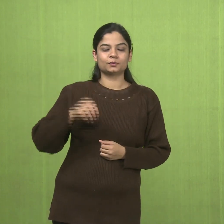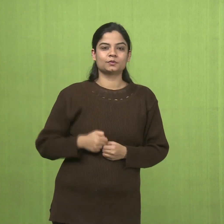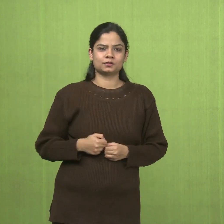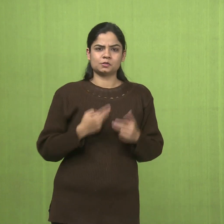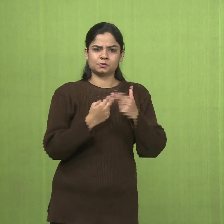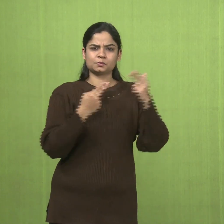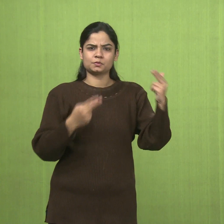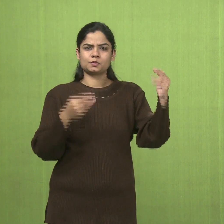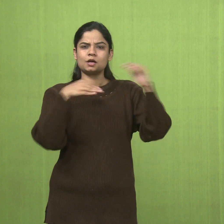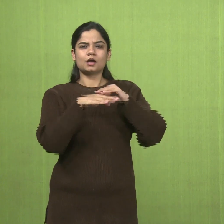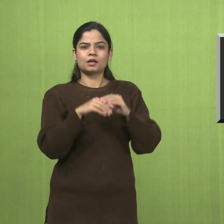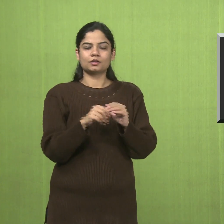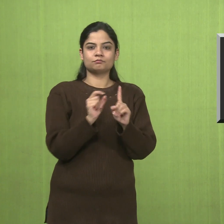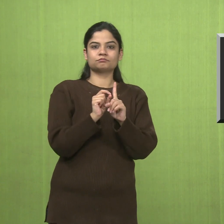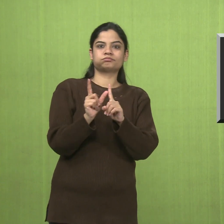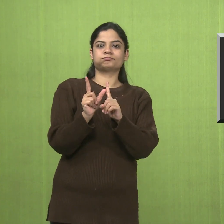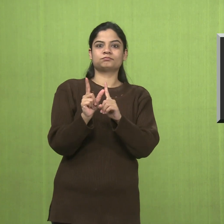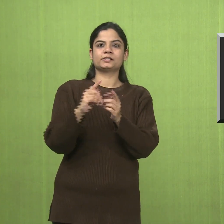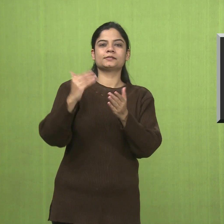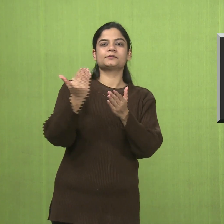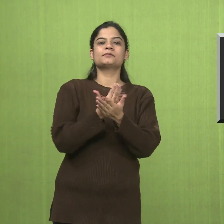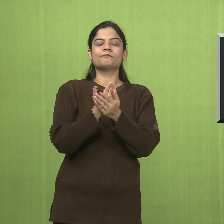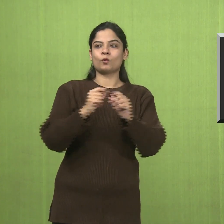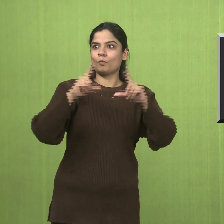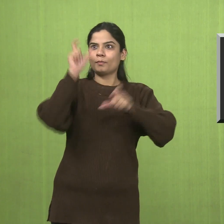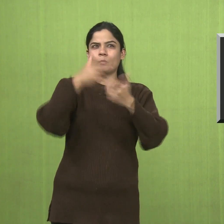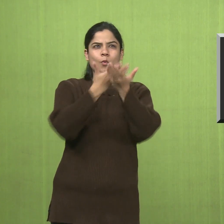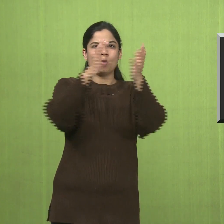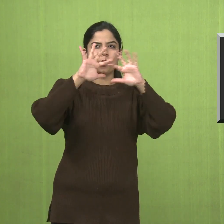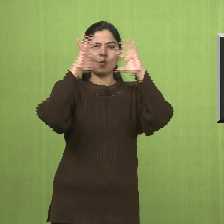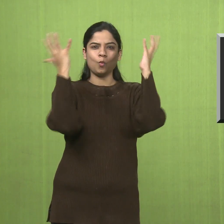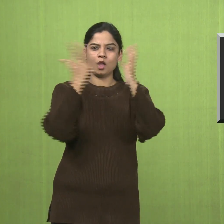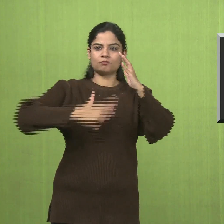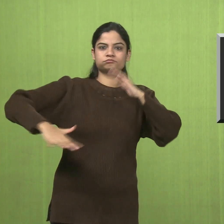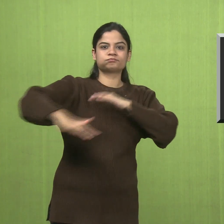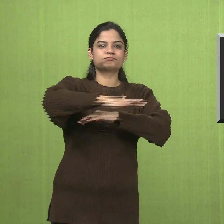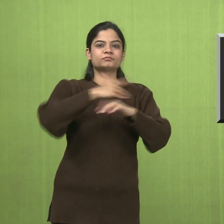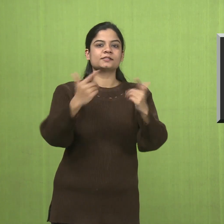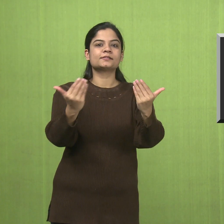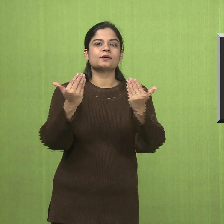14. The title is Energy Conservation.